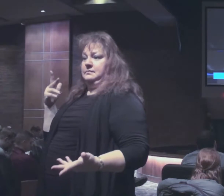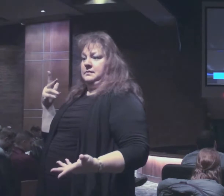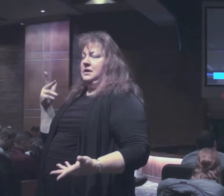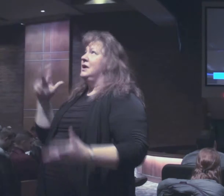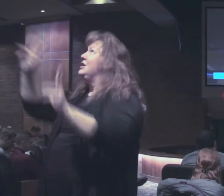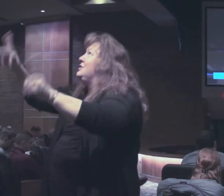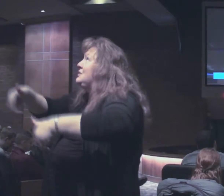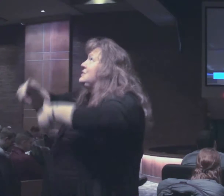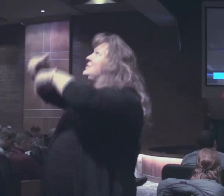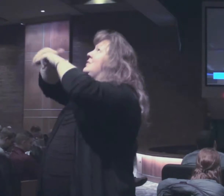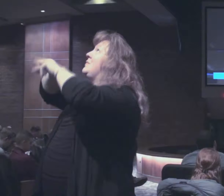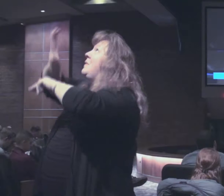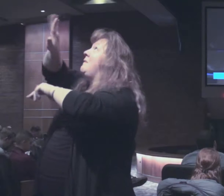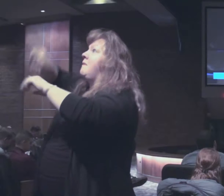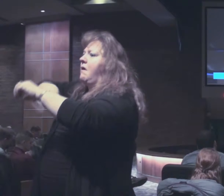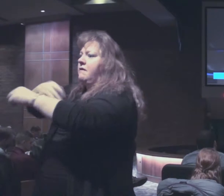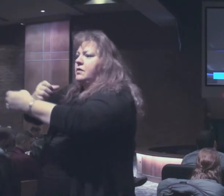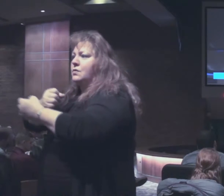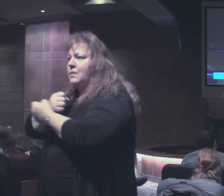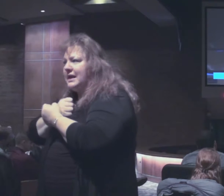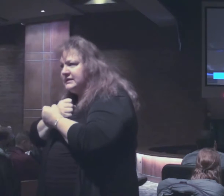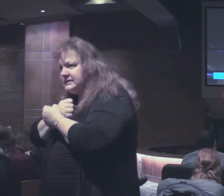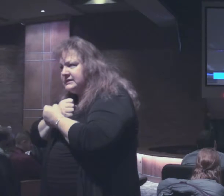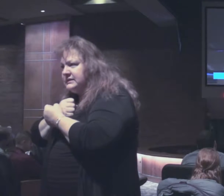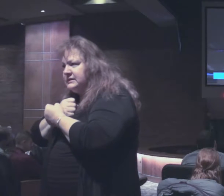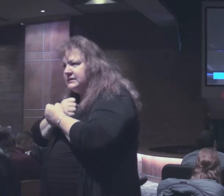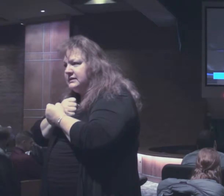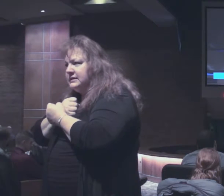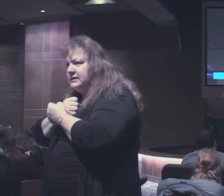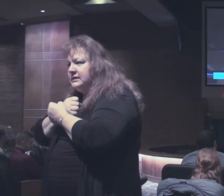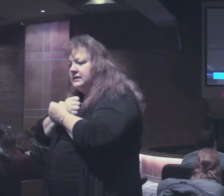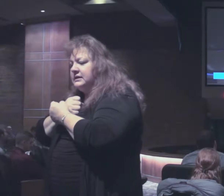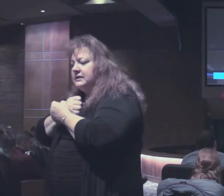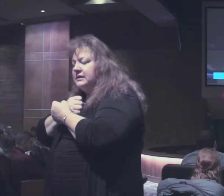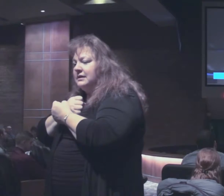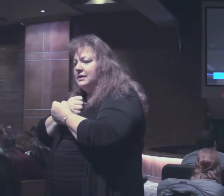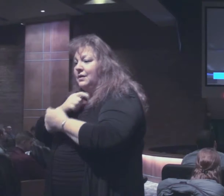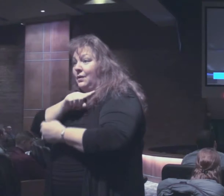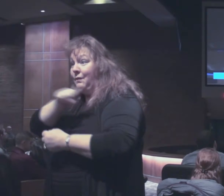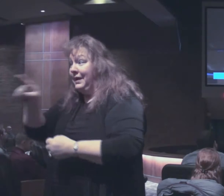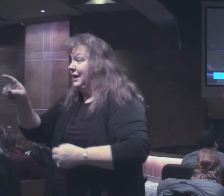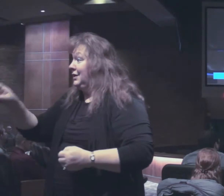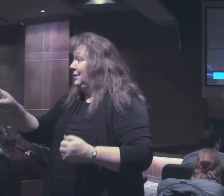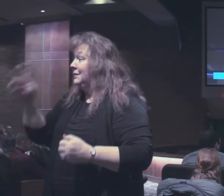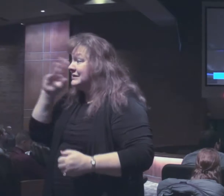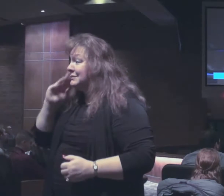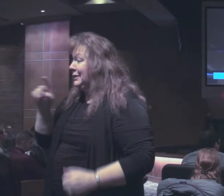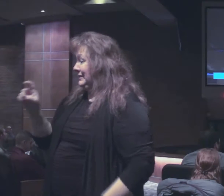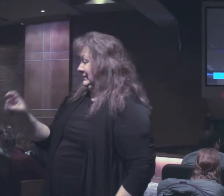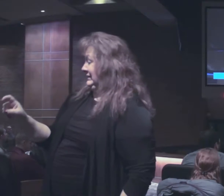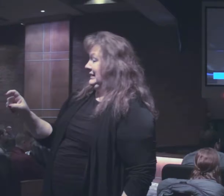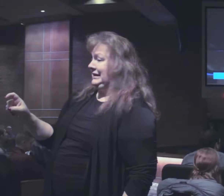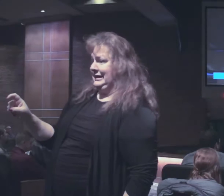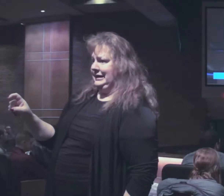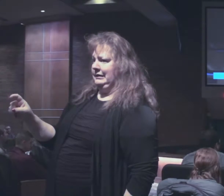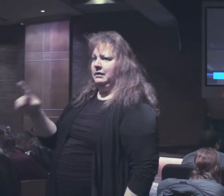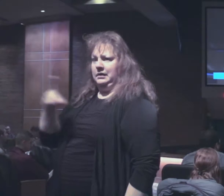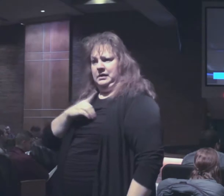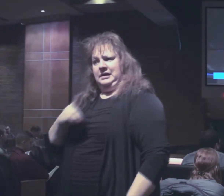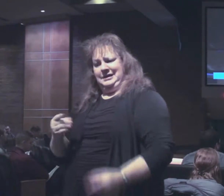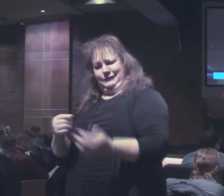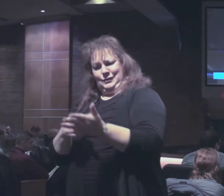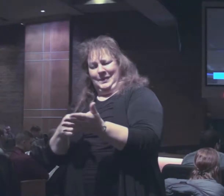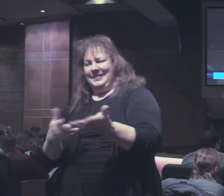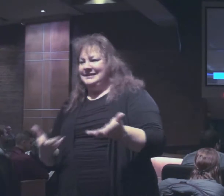to the throne of grace in your time of need. That's what David's doing.